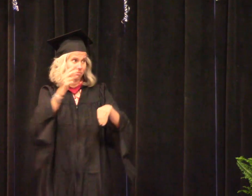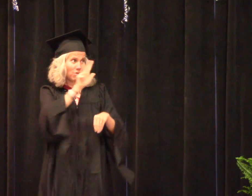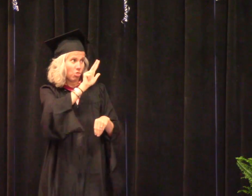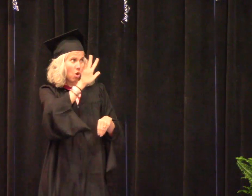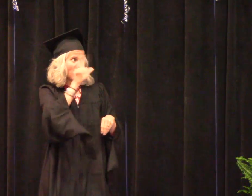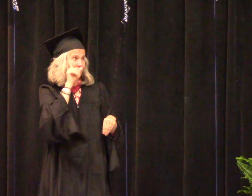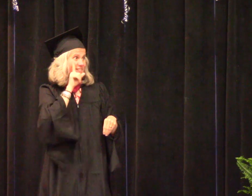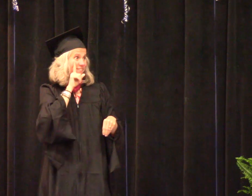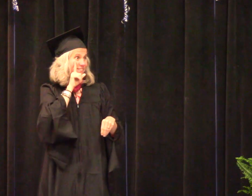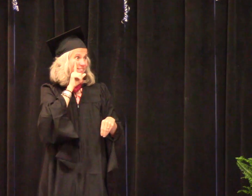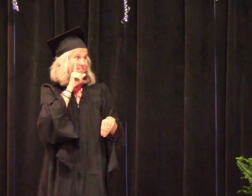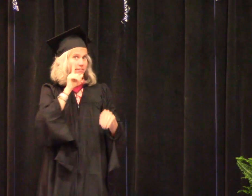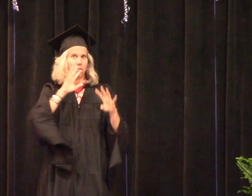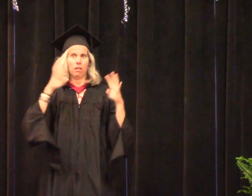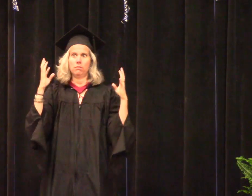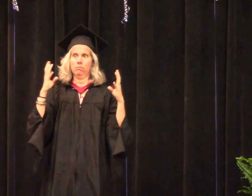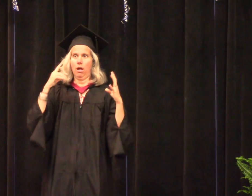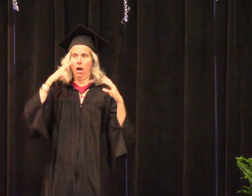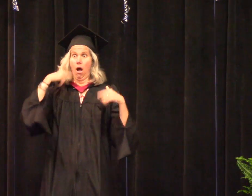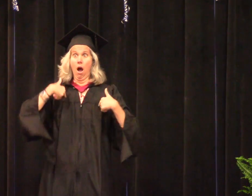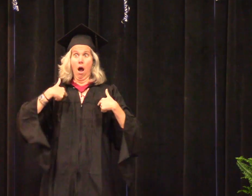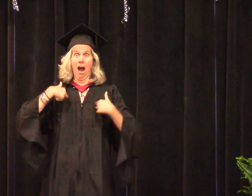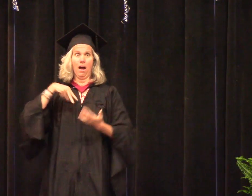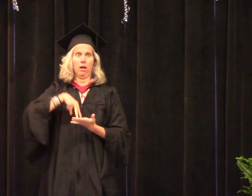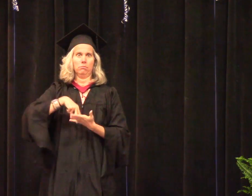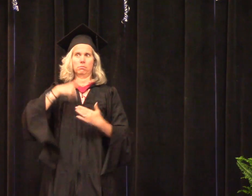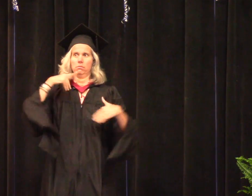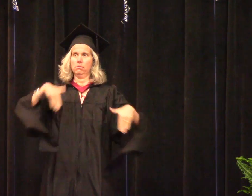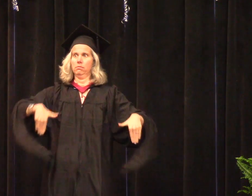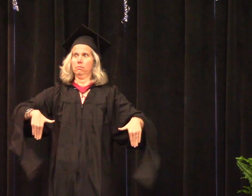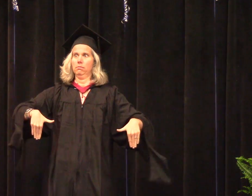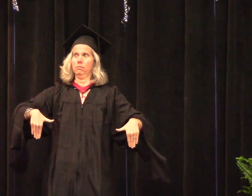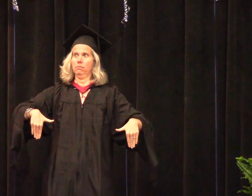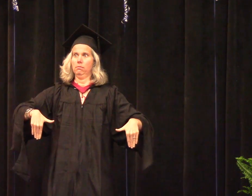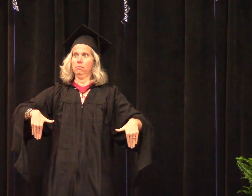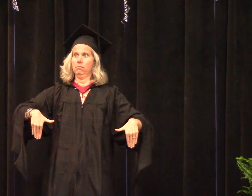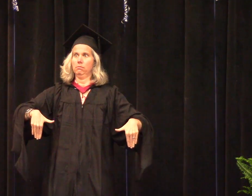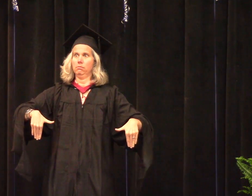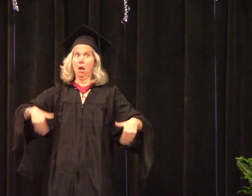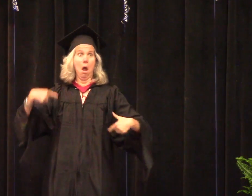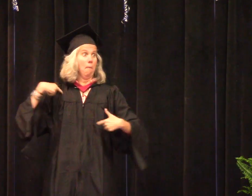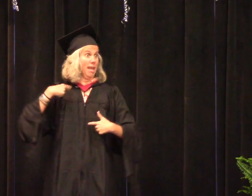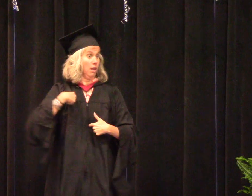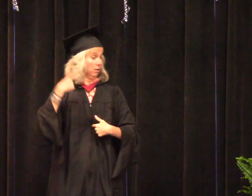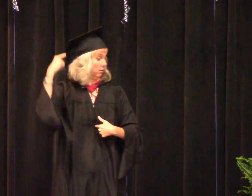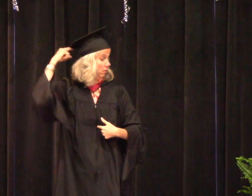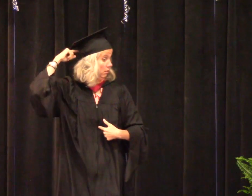And lo and behold, 35 deaf people in a room with a single light bulb, the light went out.